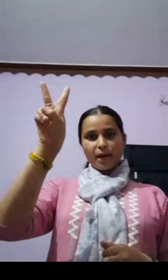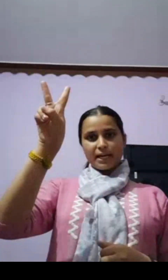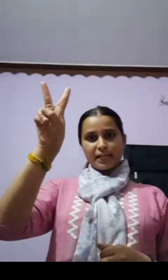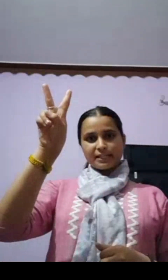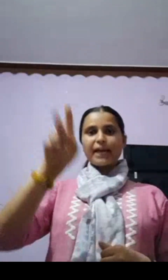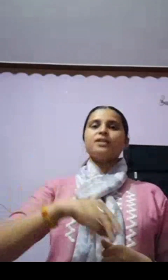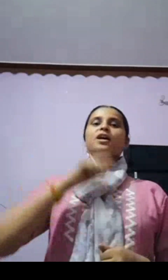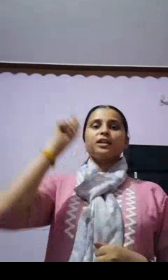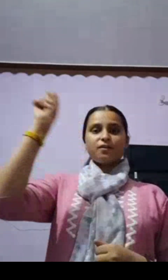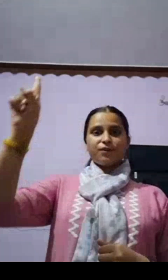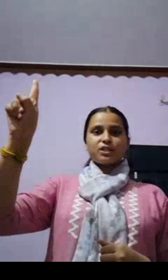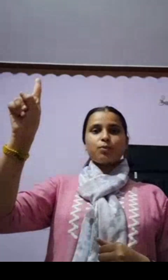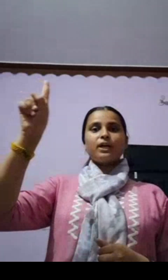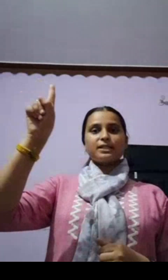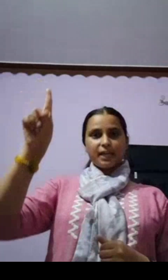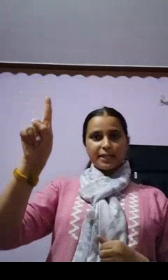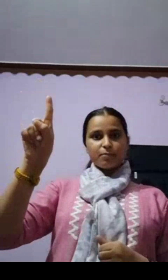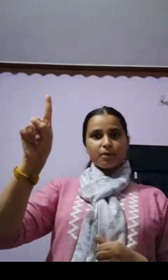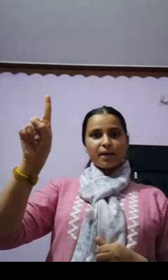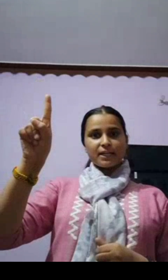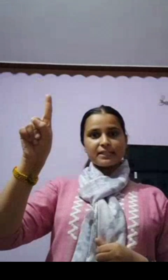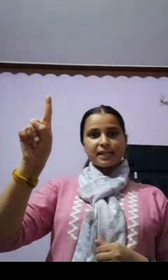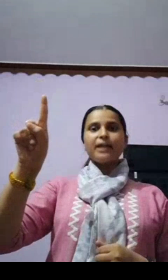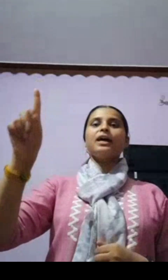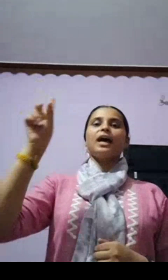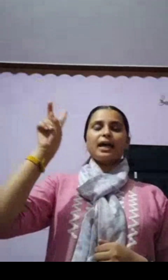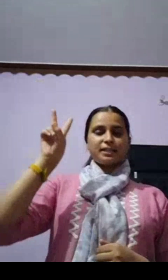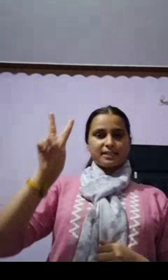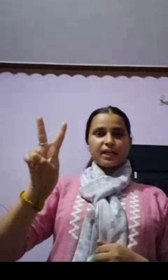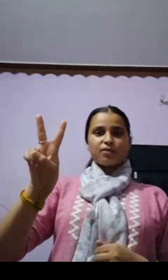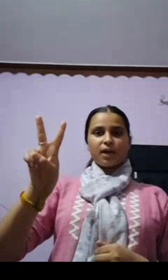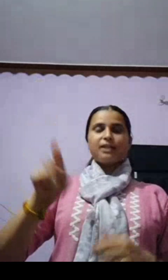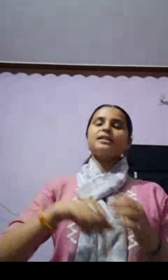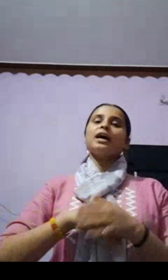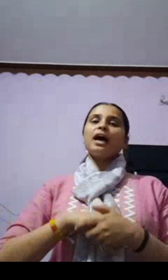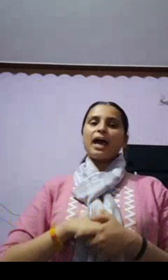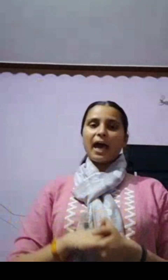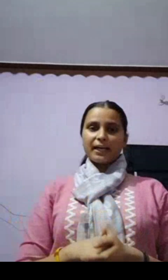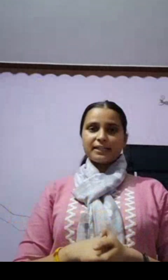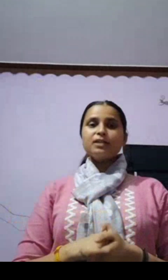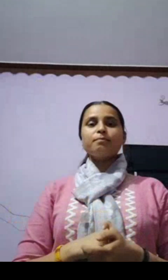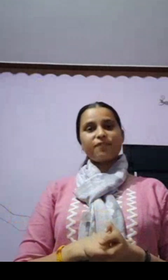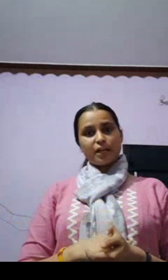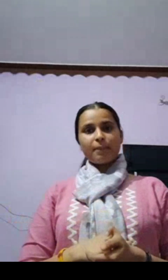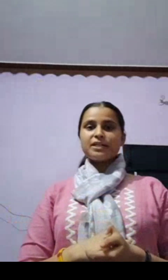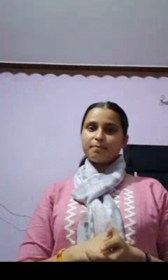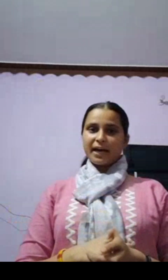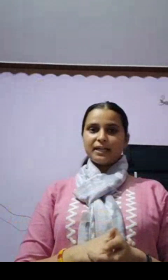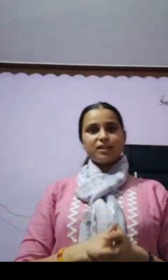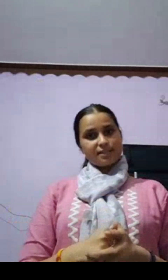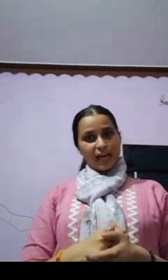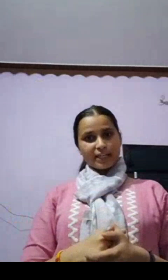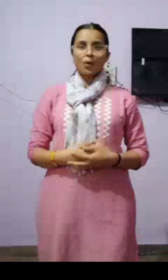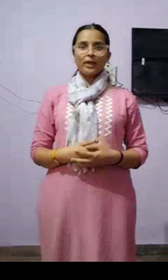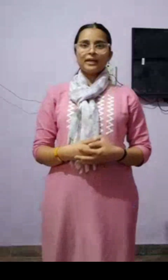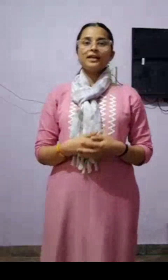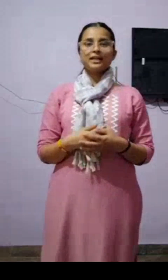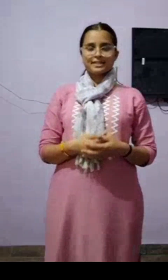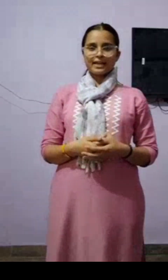binding sites. The first one is ATP binding site and the second one is actin filament binding site. Okay, let's get